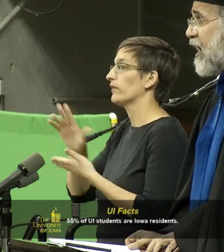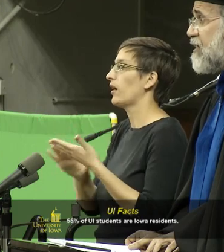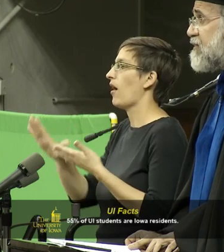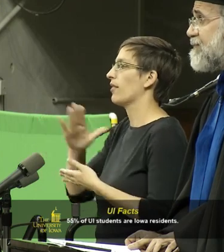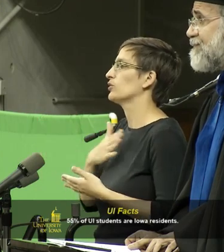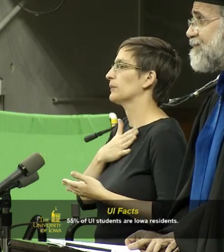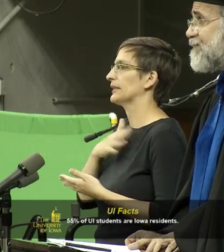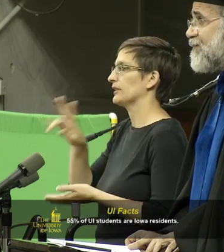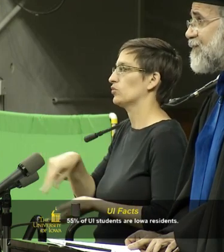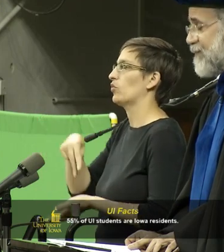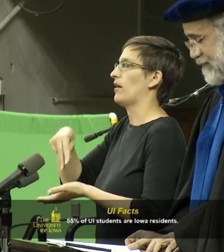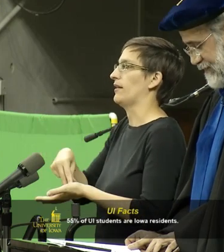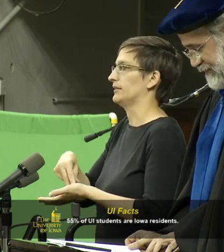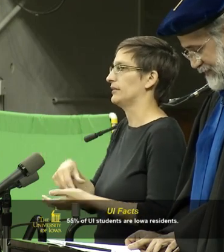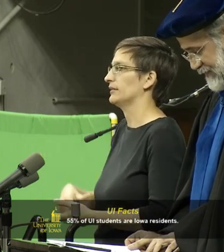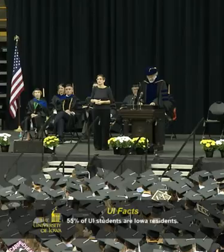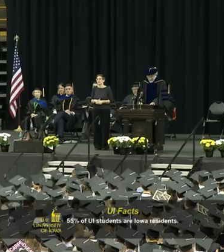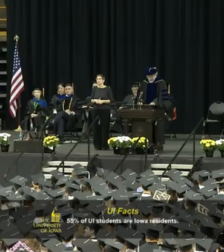please rise?